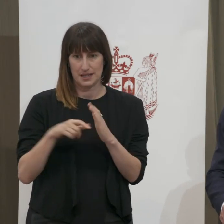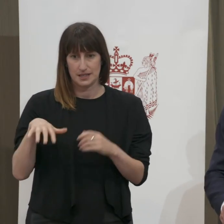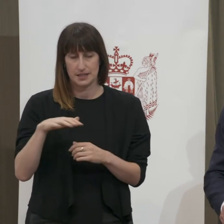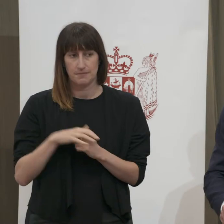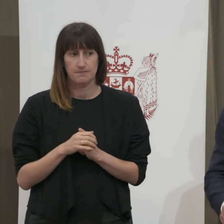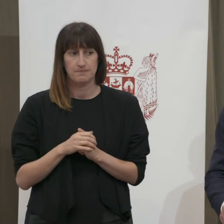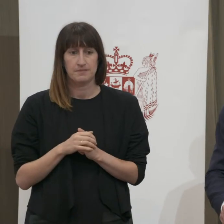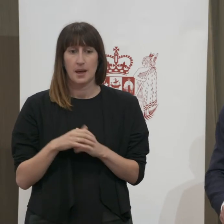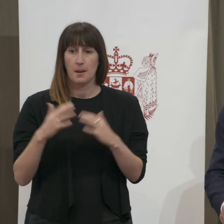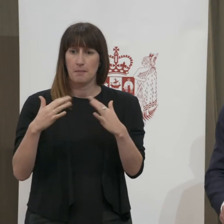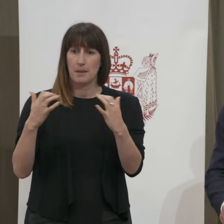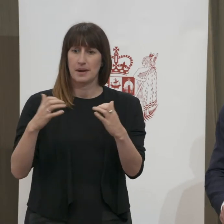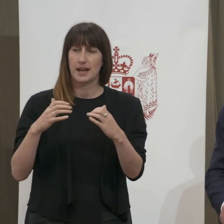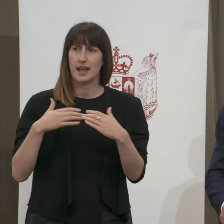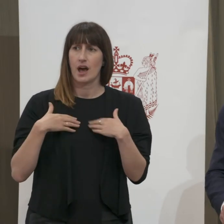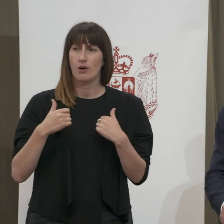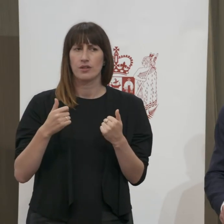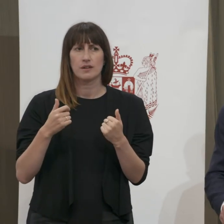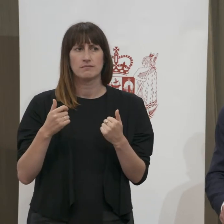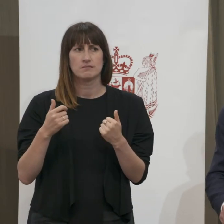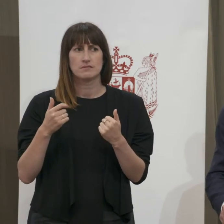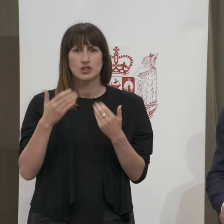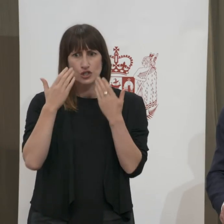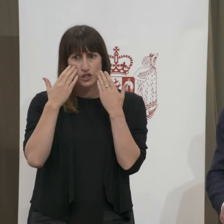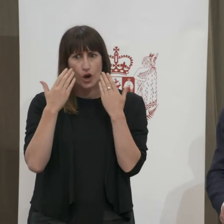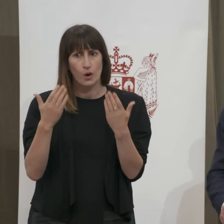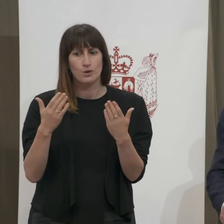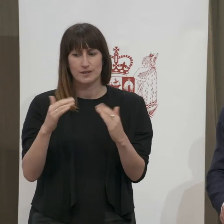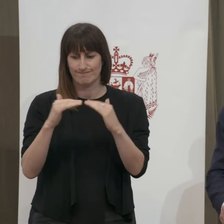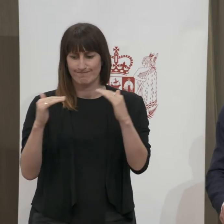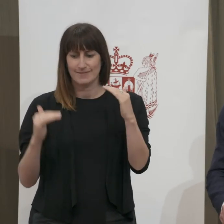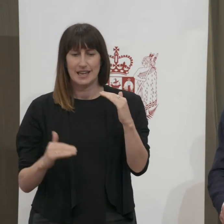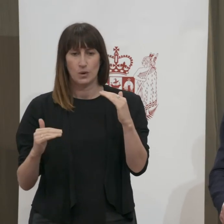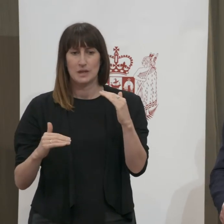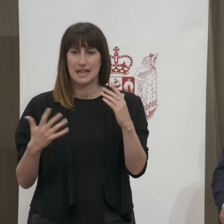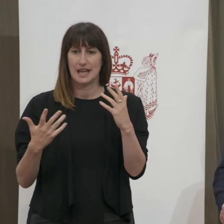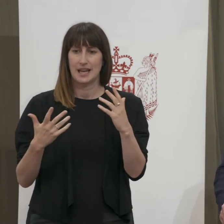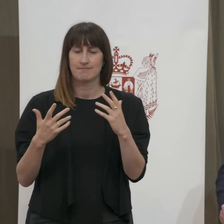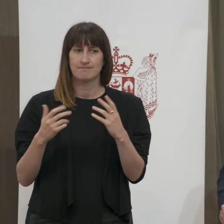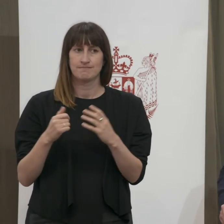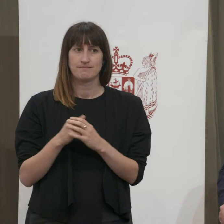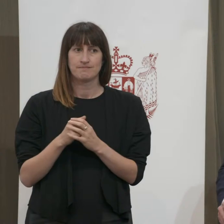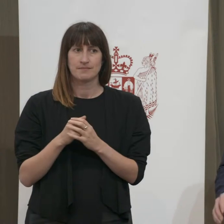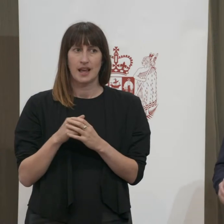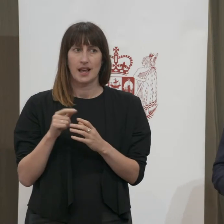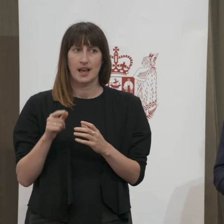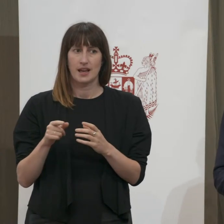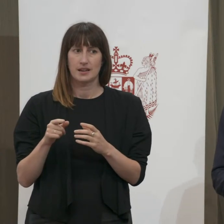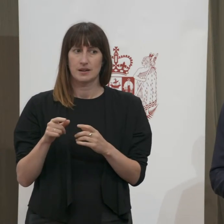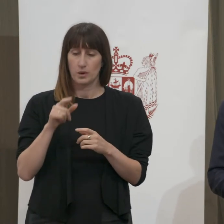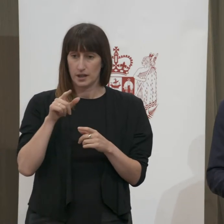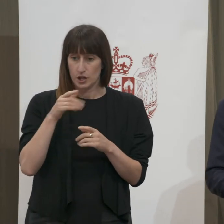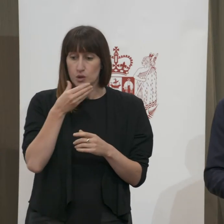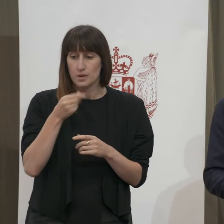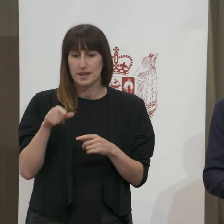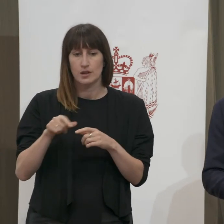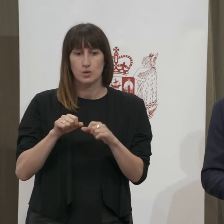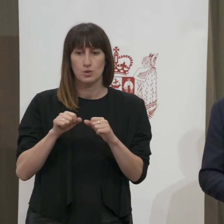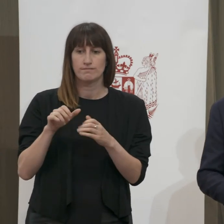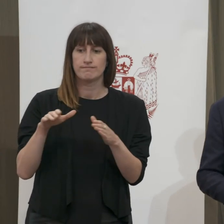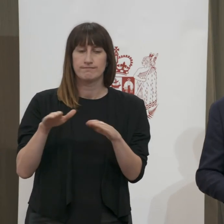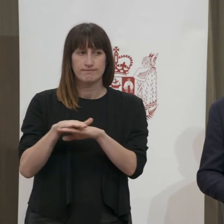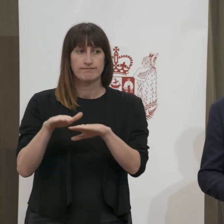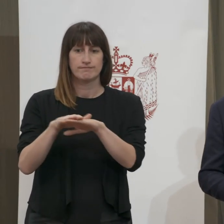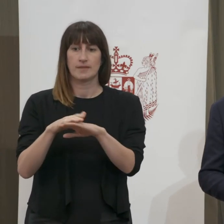of the largest opportunities to address inequity, tackle the causes of health need, and manage future demand.